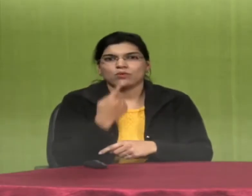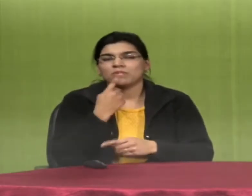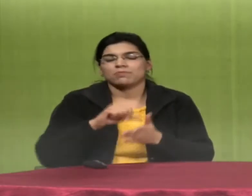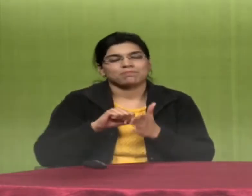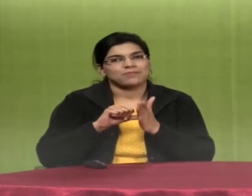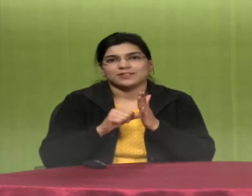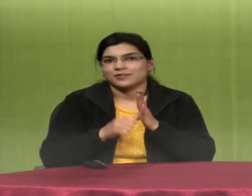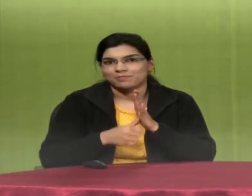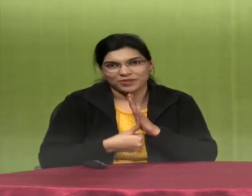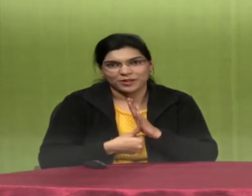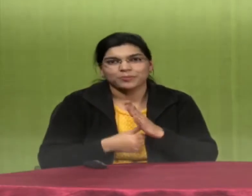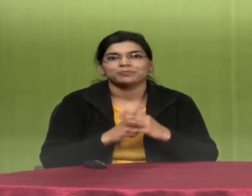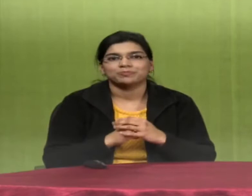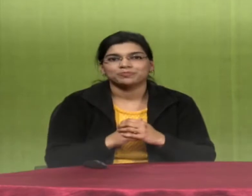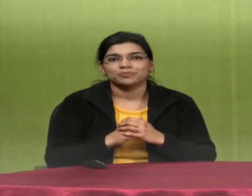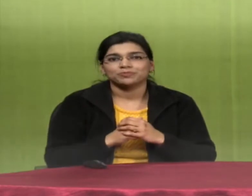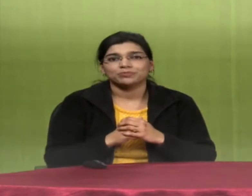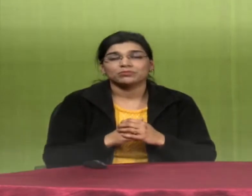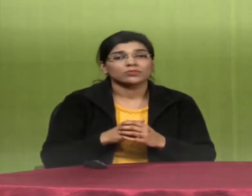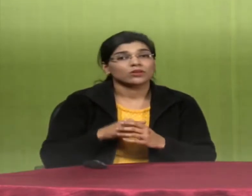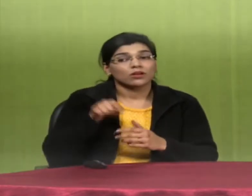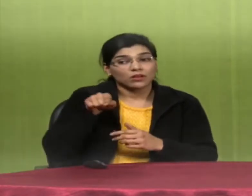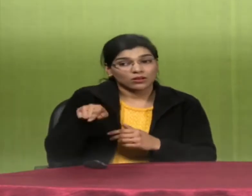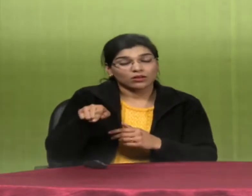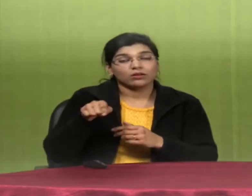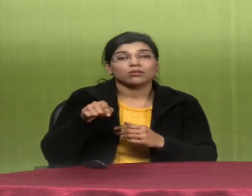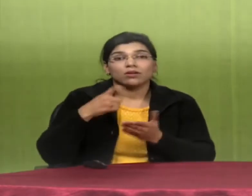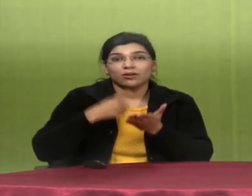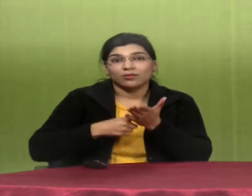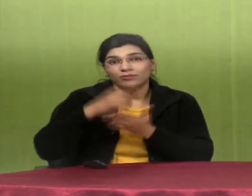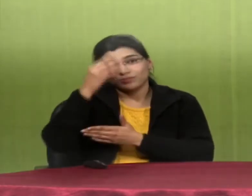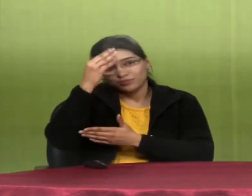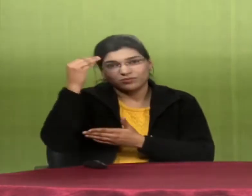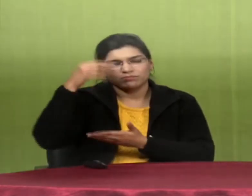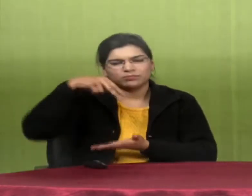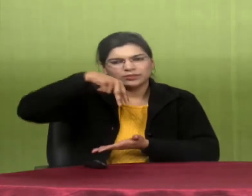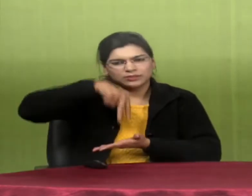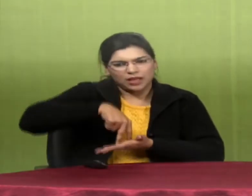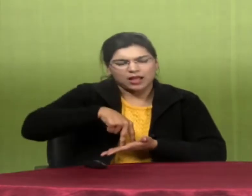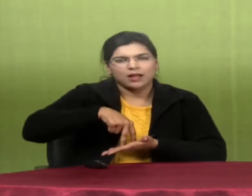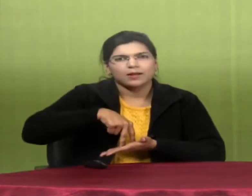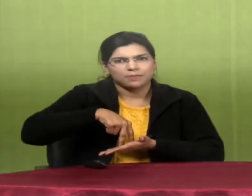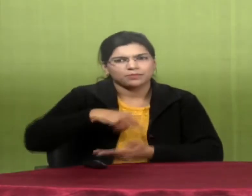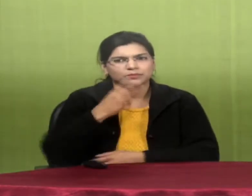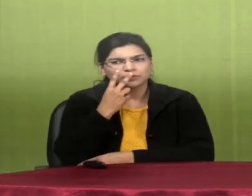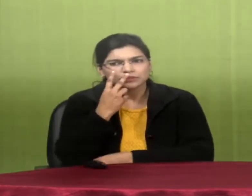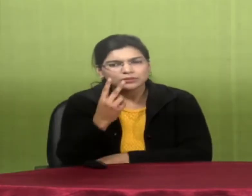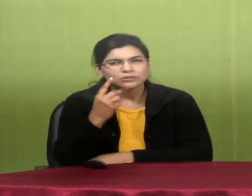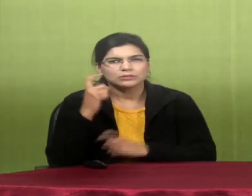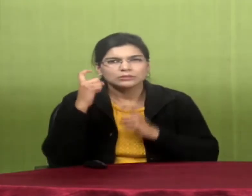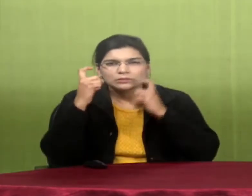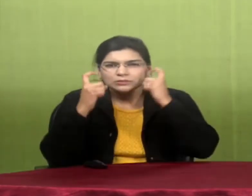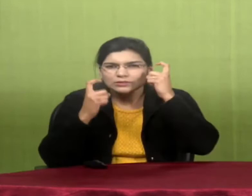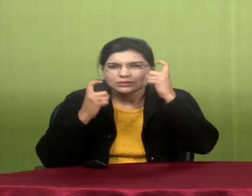Long I stood and looked down one as far as I could to where it bent in the undergrowth. It means